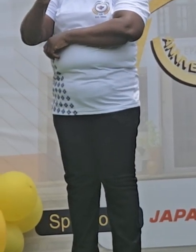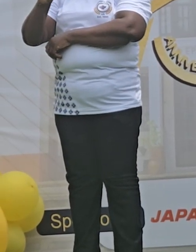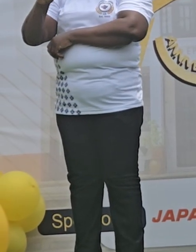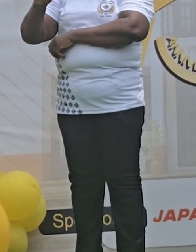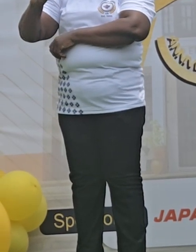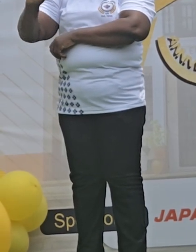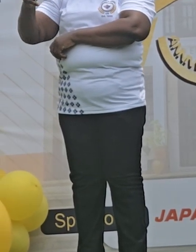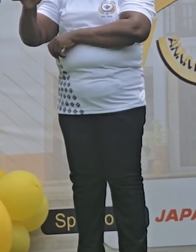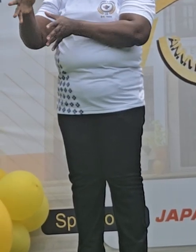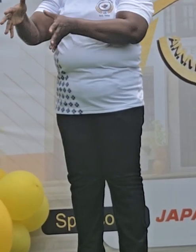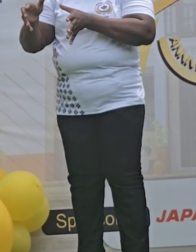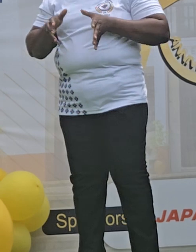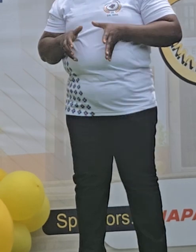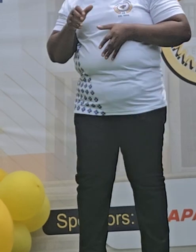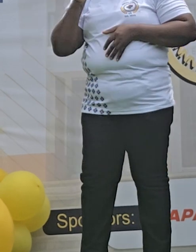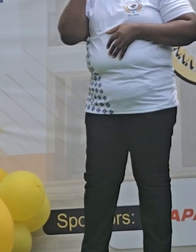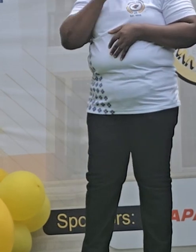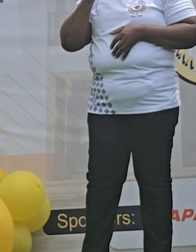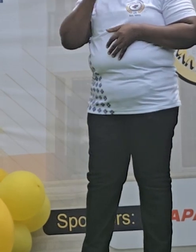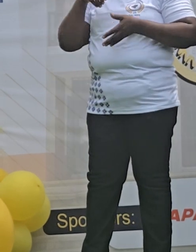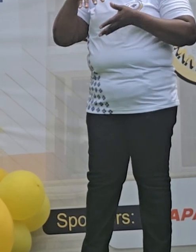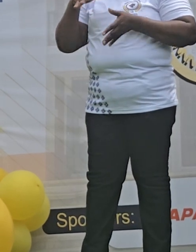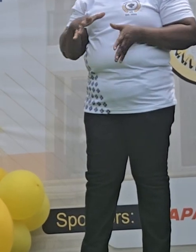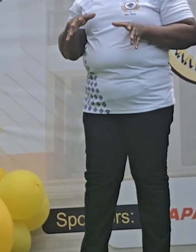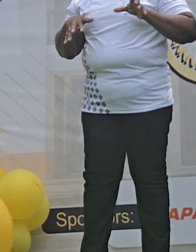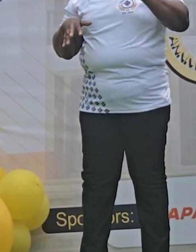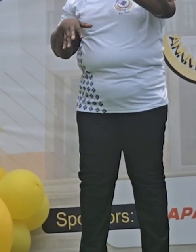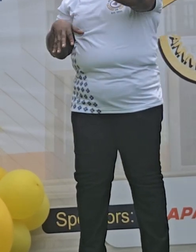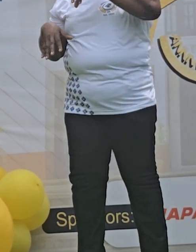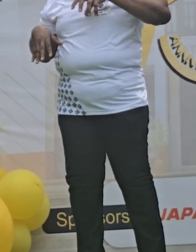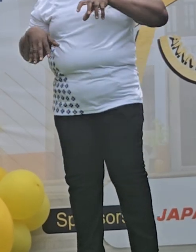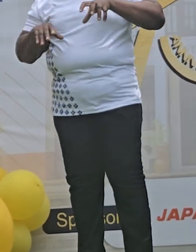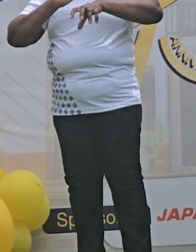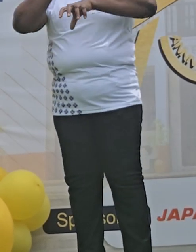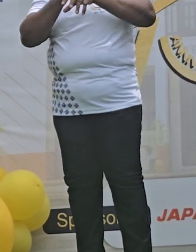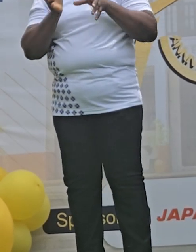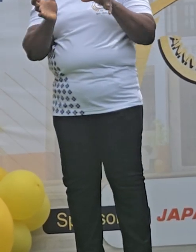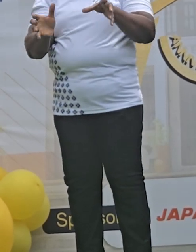Unfortunately, because they were not getting adequate staff